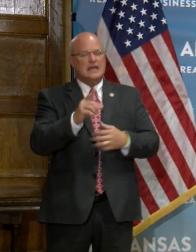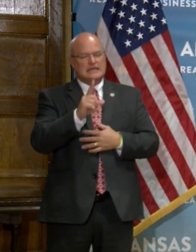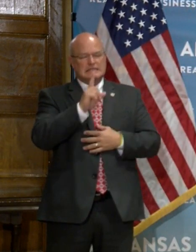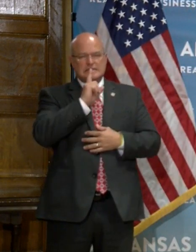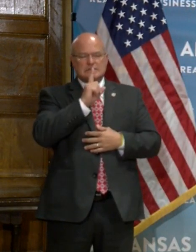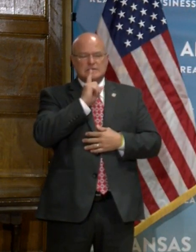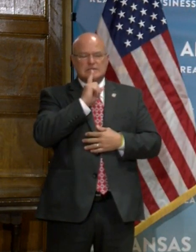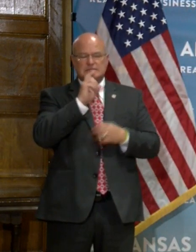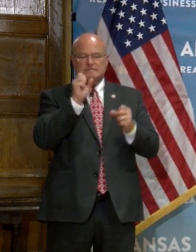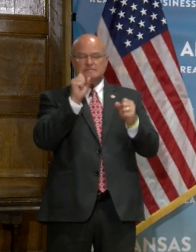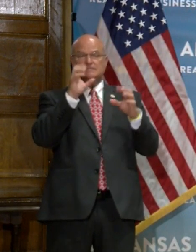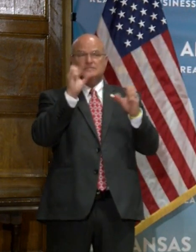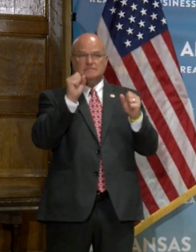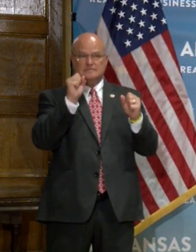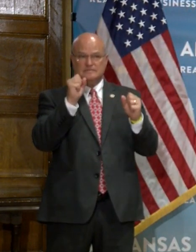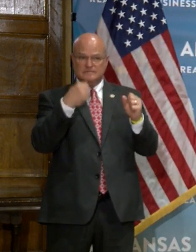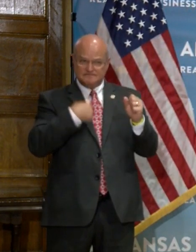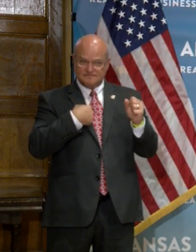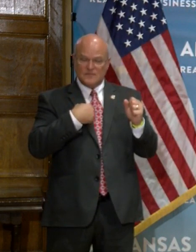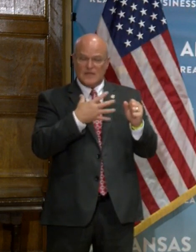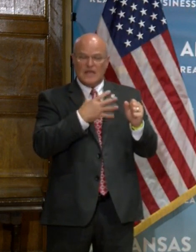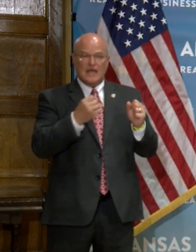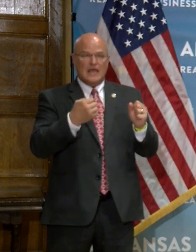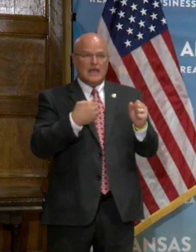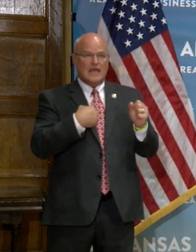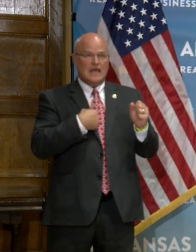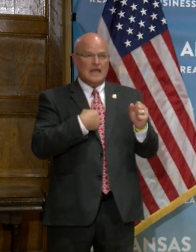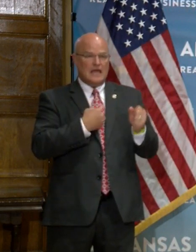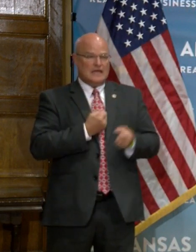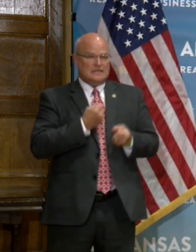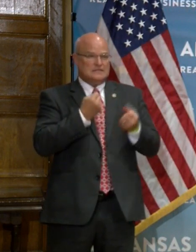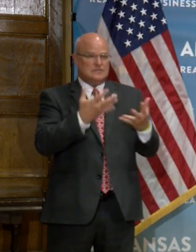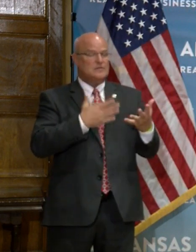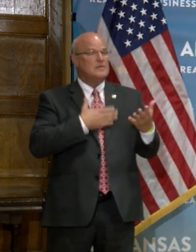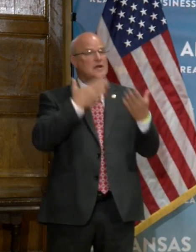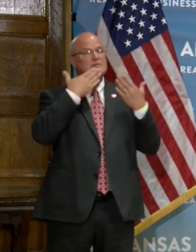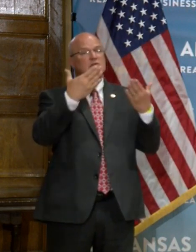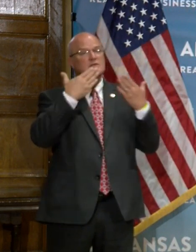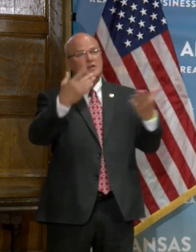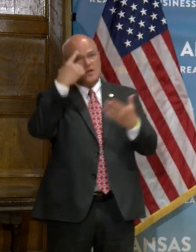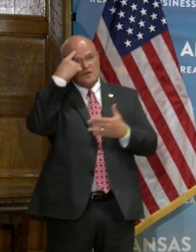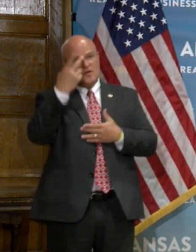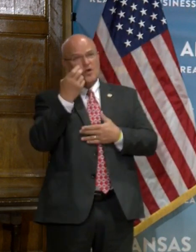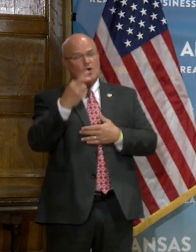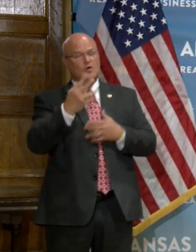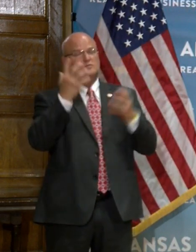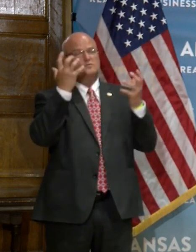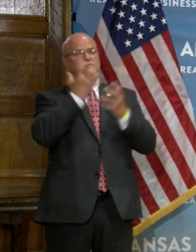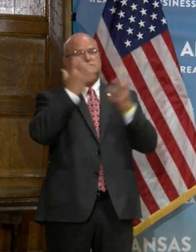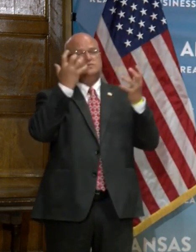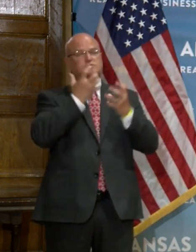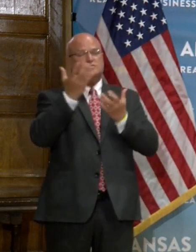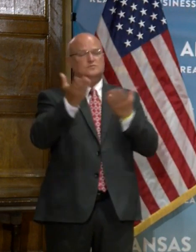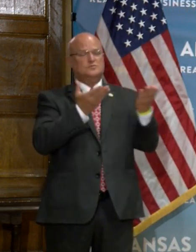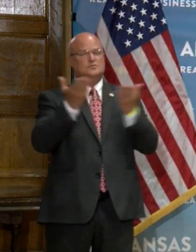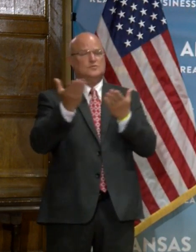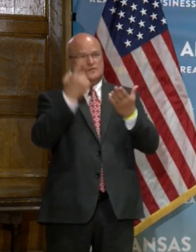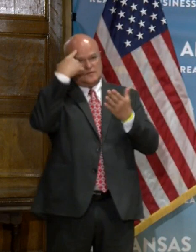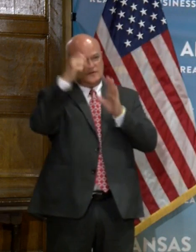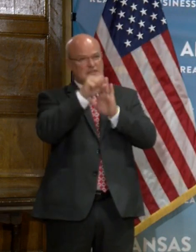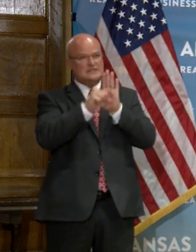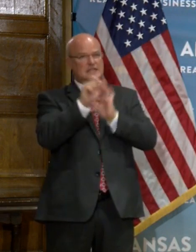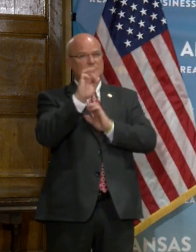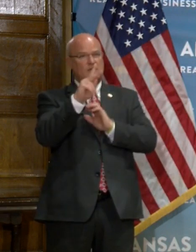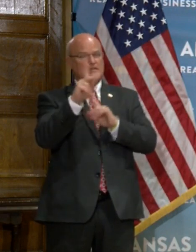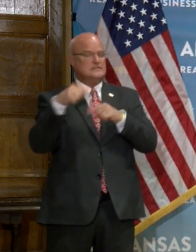really surprised me, and I express all of my appreciation for her incredible service to the state of Arkansas.